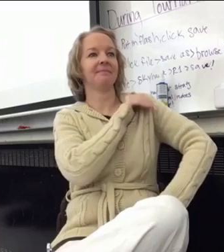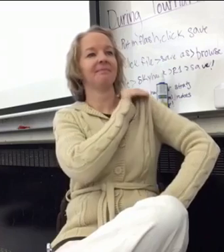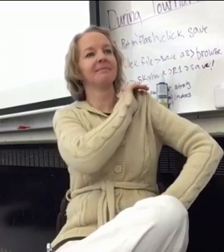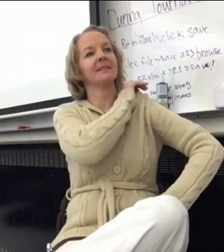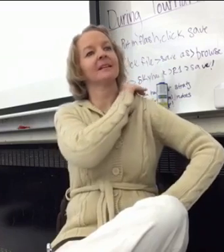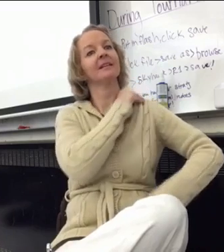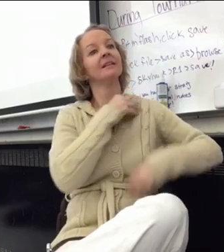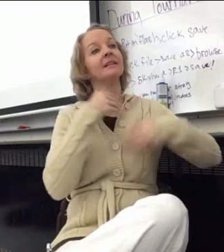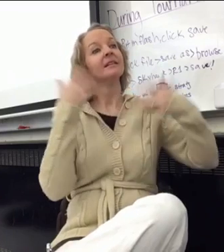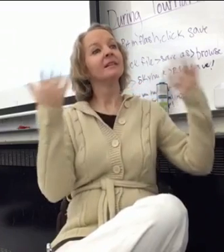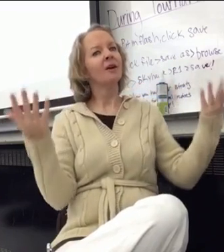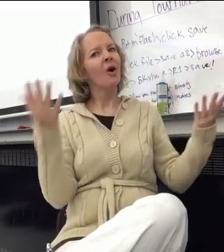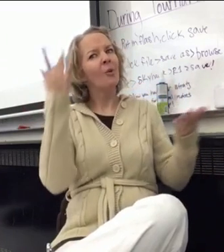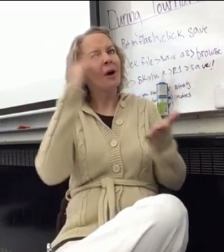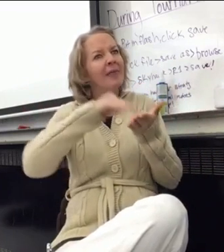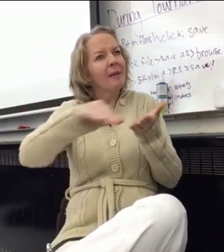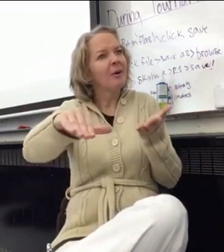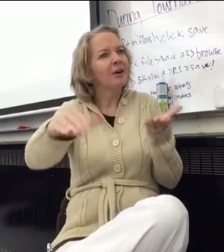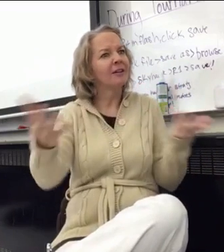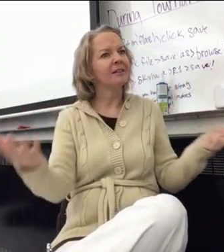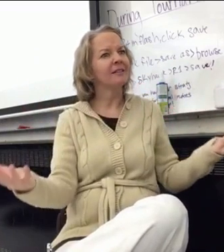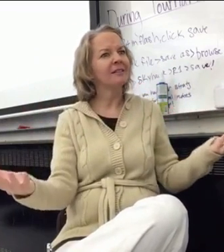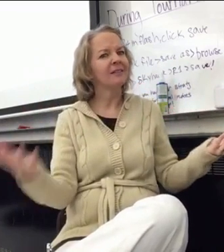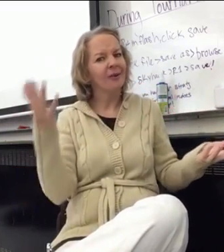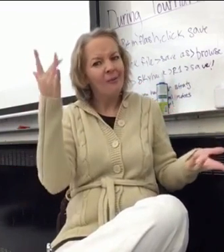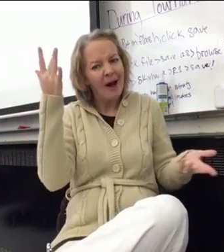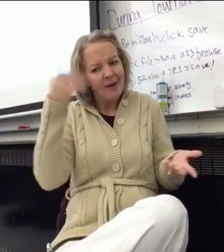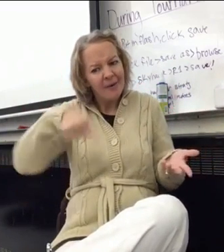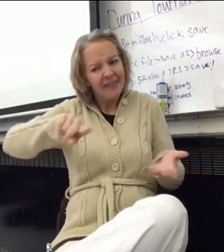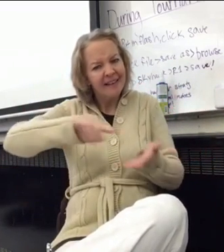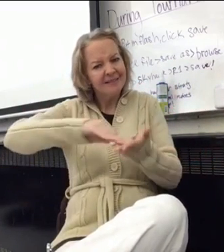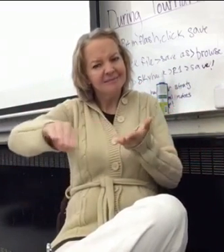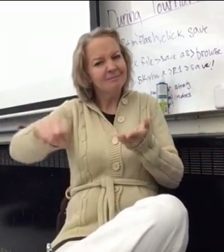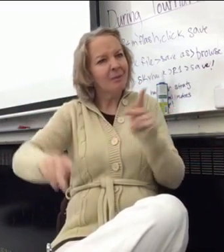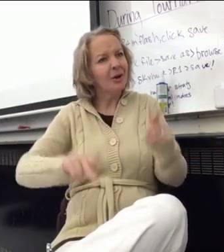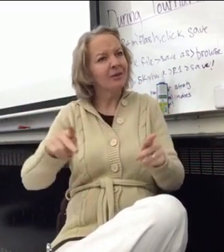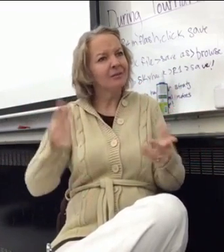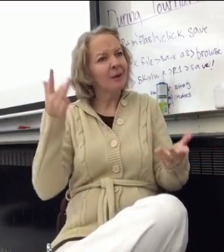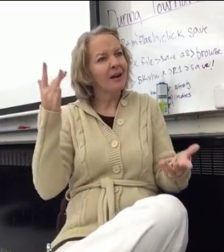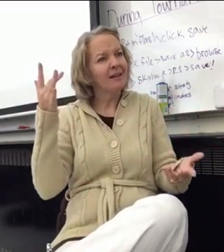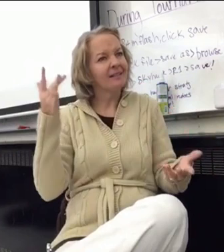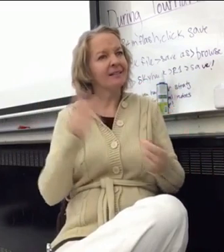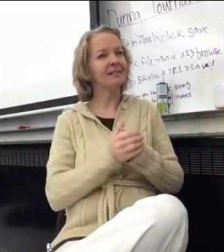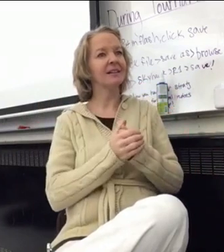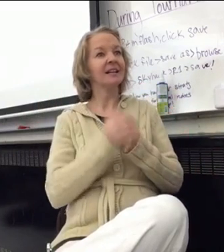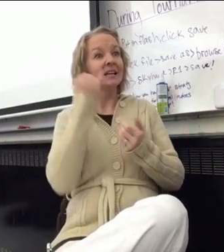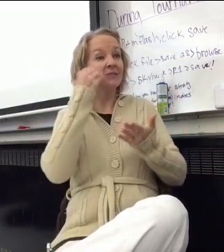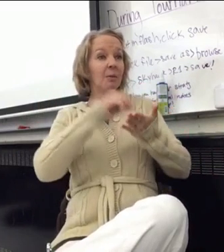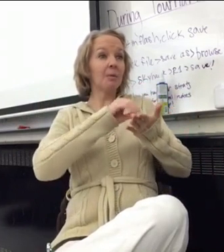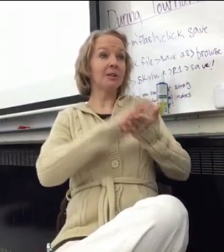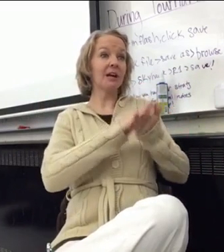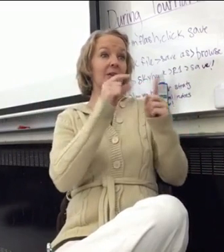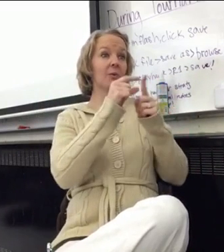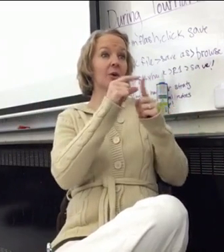Now, why would they do this? Why would they pardon these people automatically? If you will put next to it the